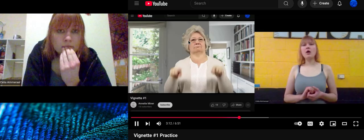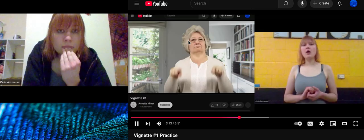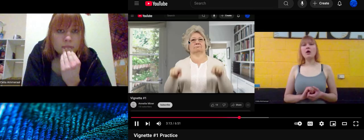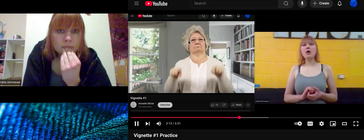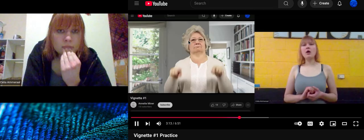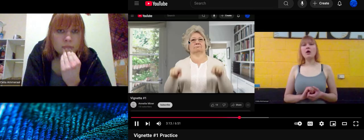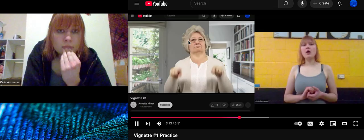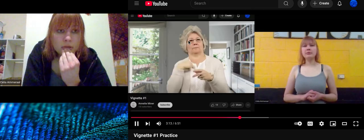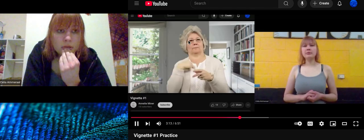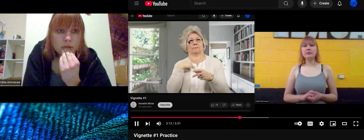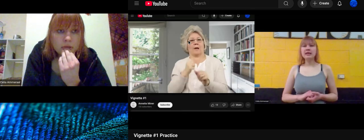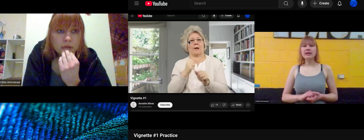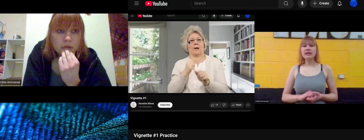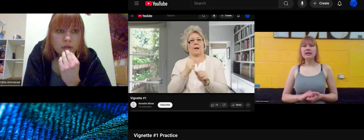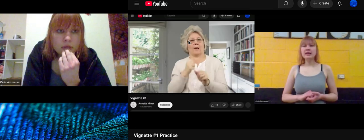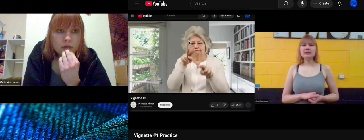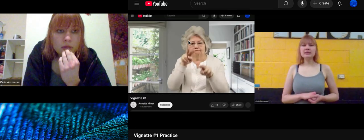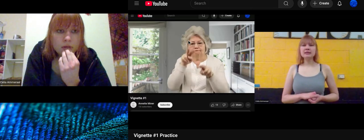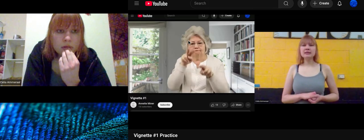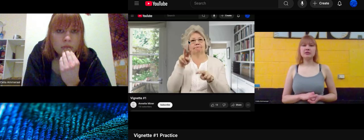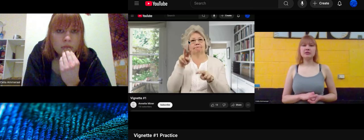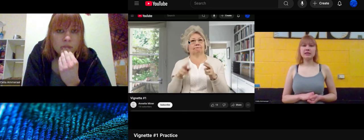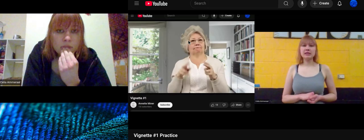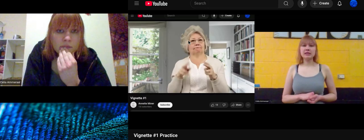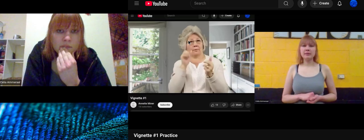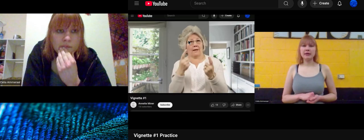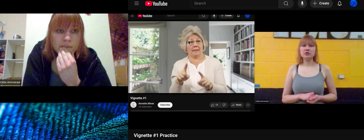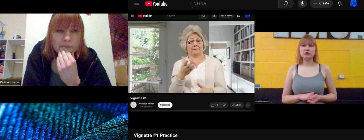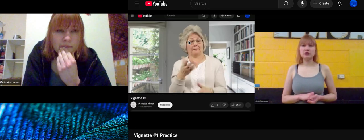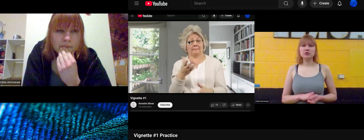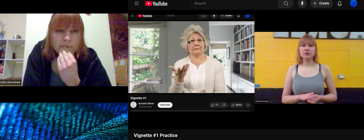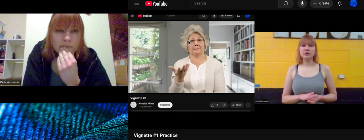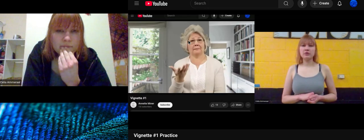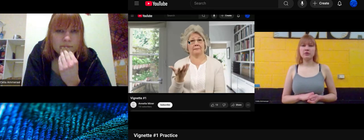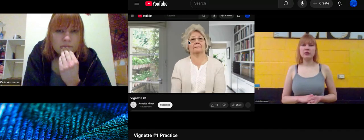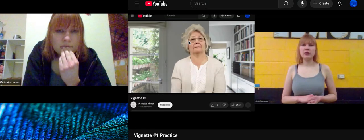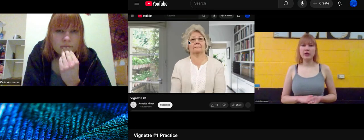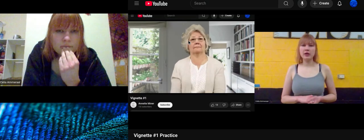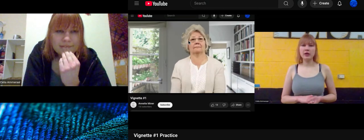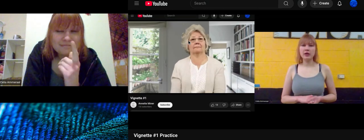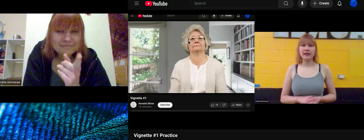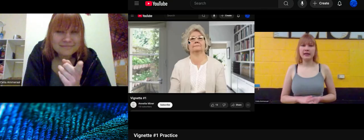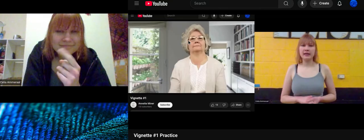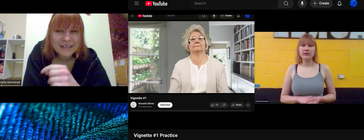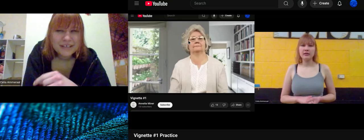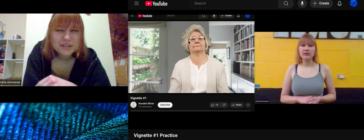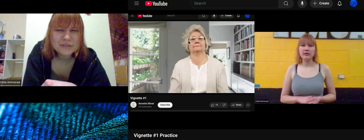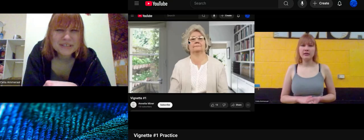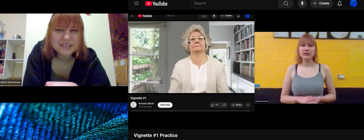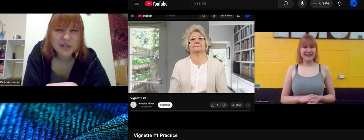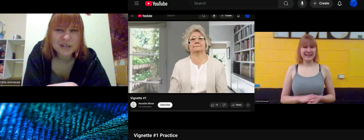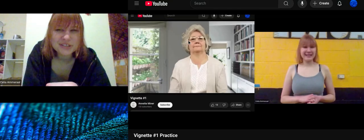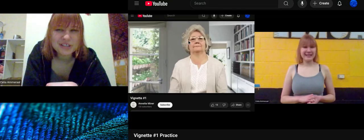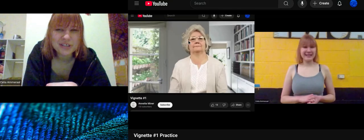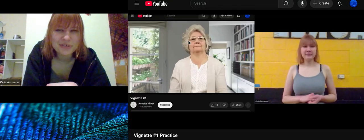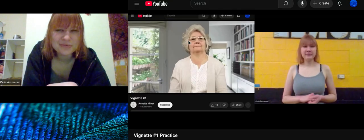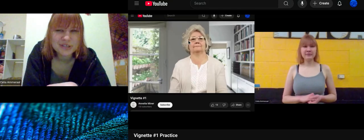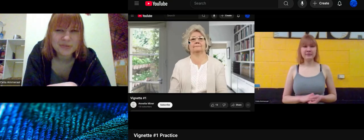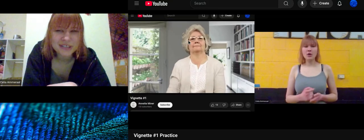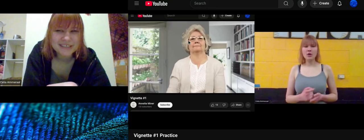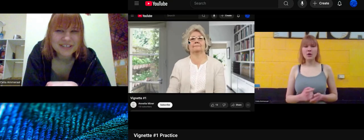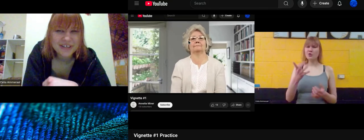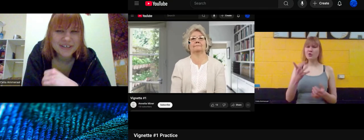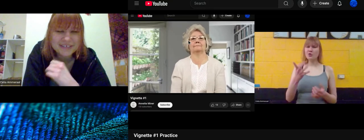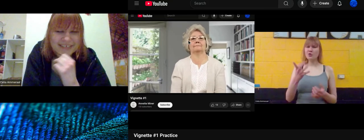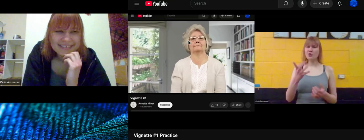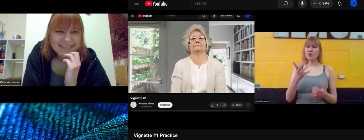Oh, I was expecting the doctor to send me my chart so that I could look at it. Or said chart because she knew she was